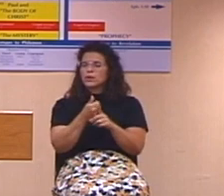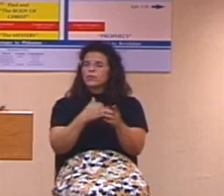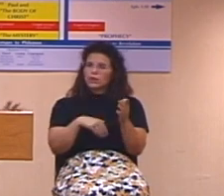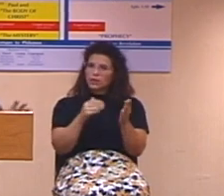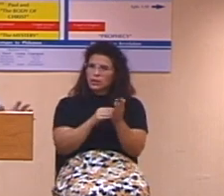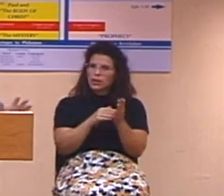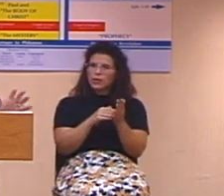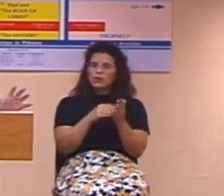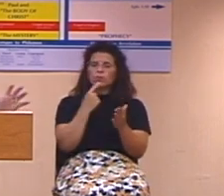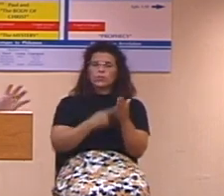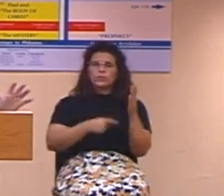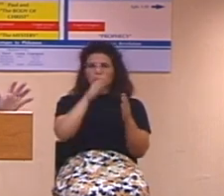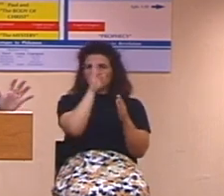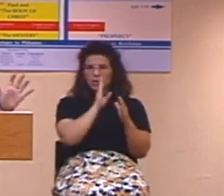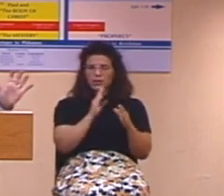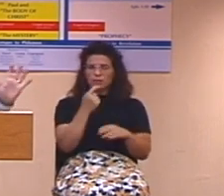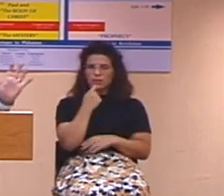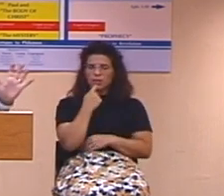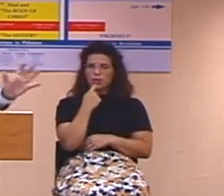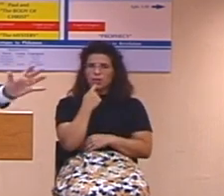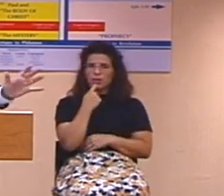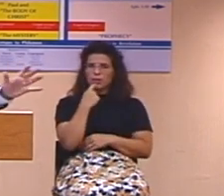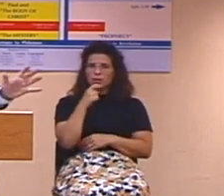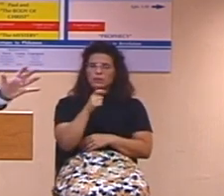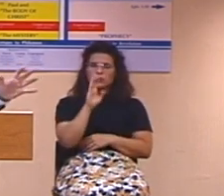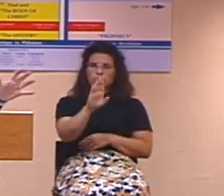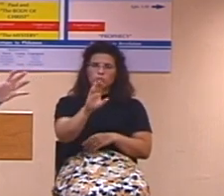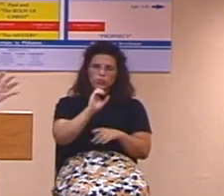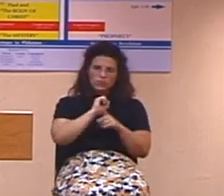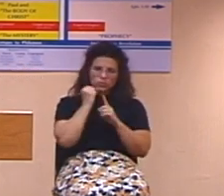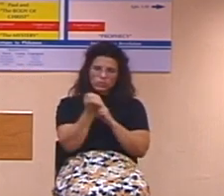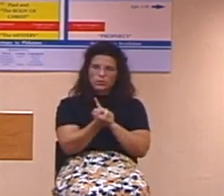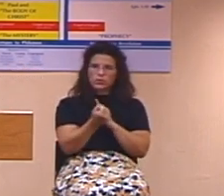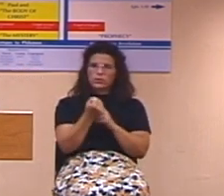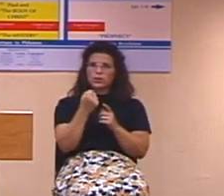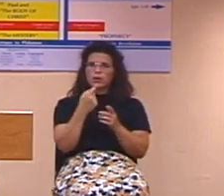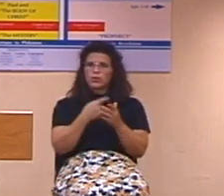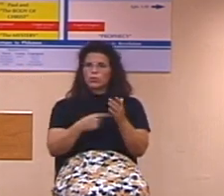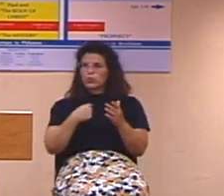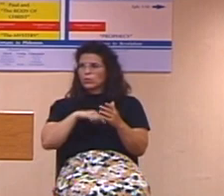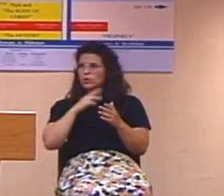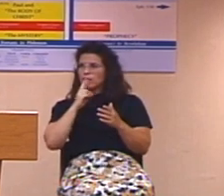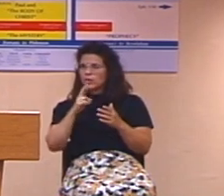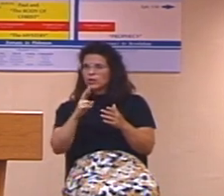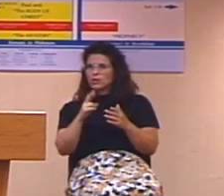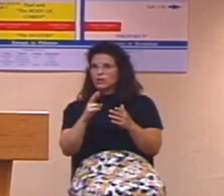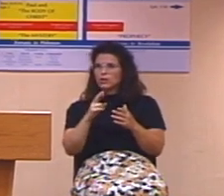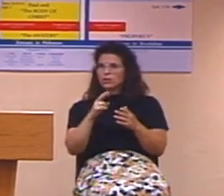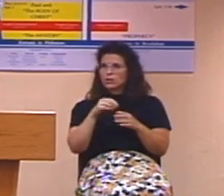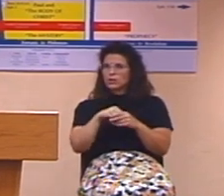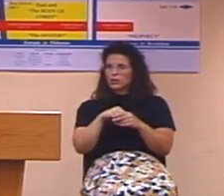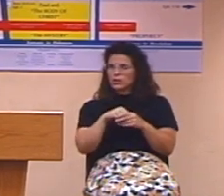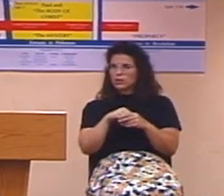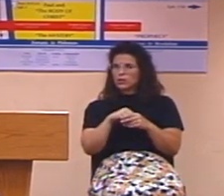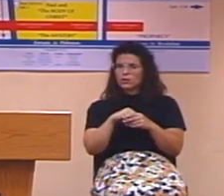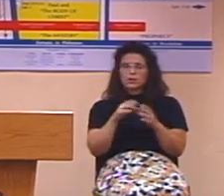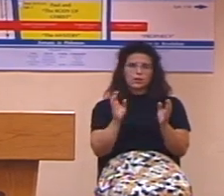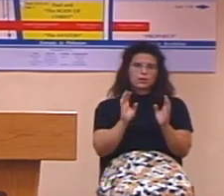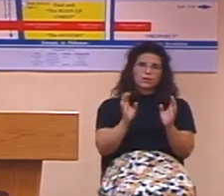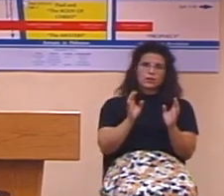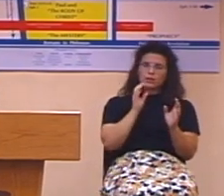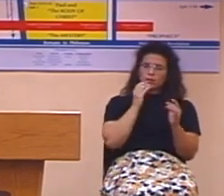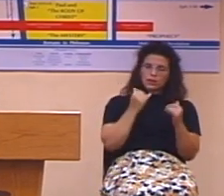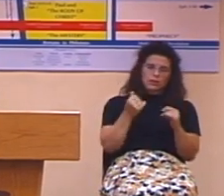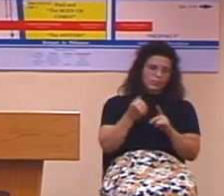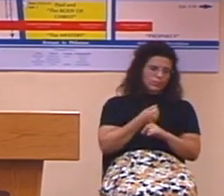again, what does God say? This is your condition, and yet what are we in? Oh, no, now we're